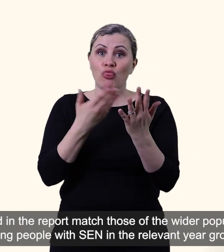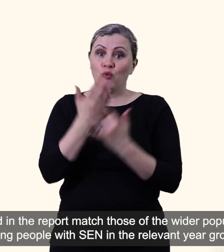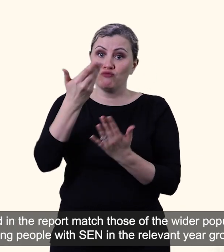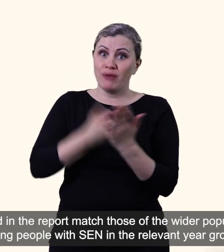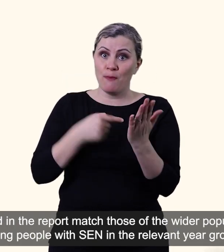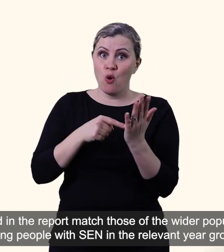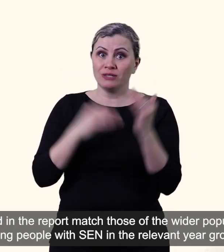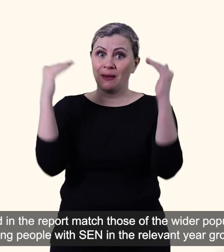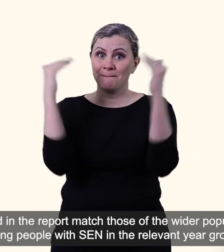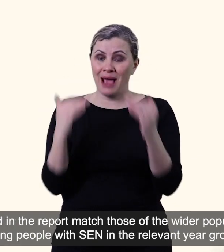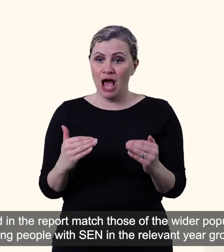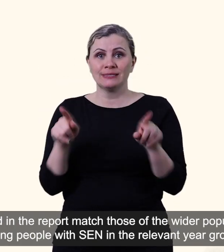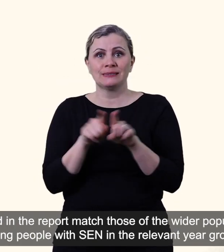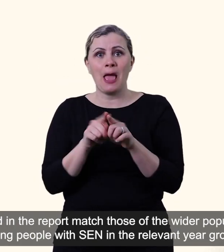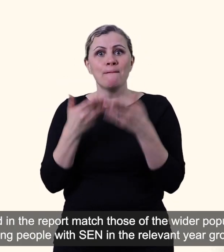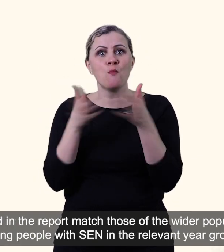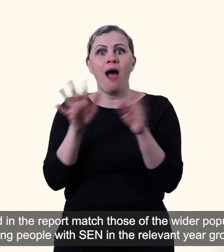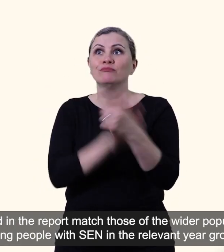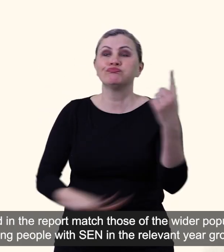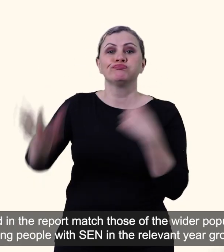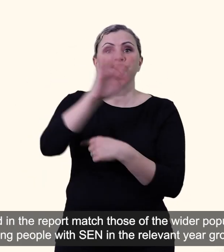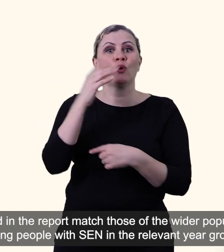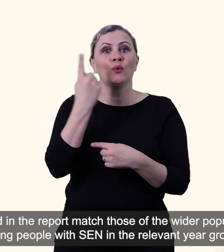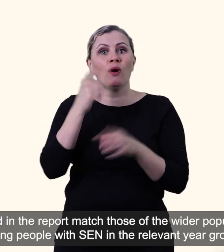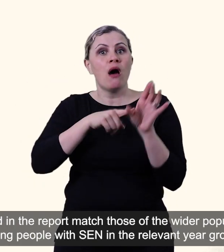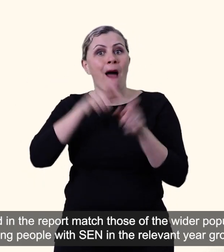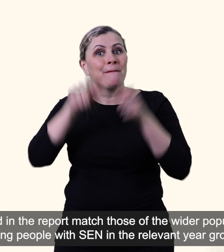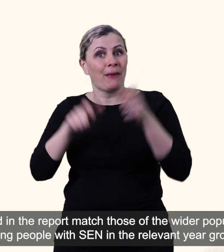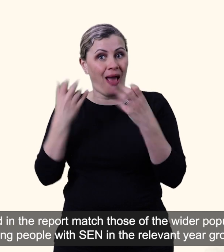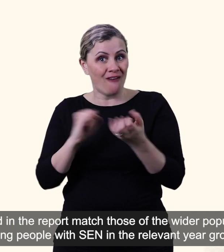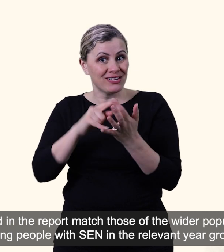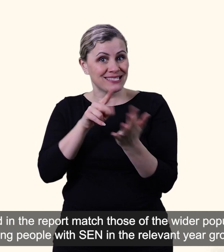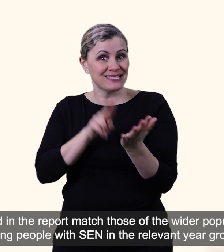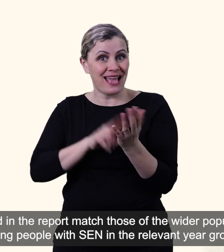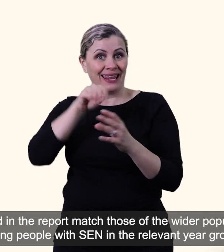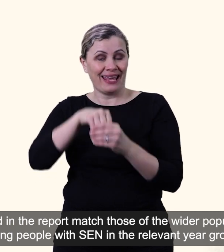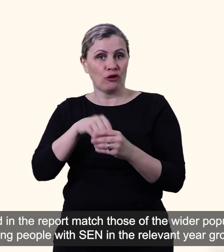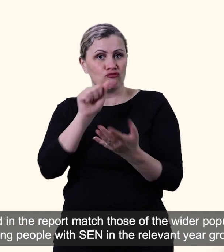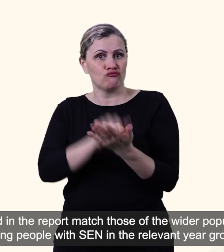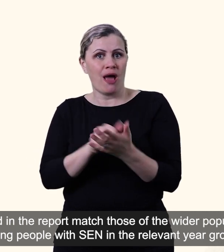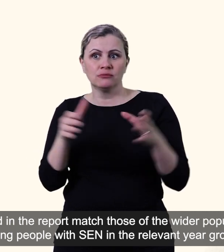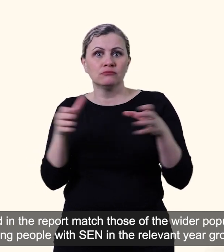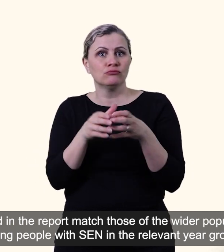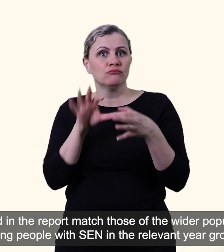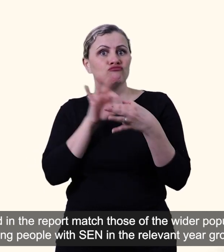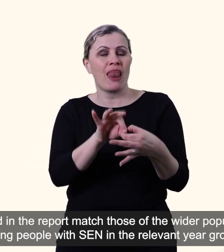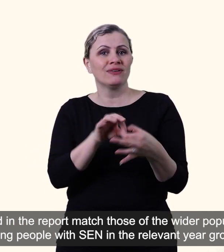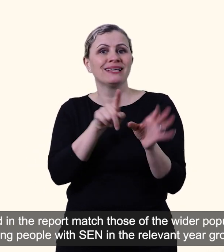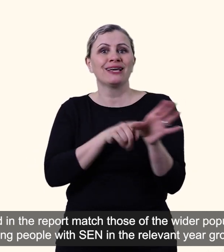presented in the report match those of the wider population of young people with SEN in the relevant year groups.